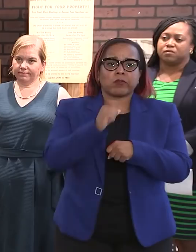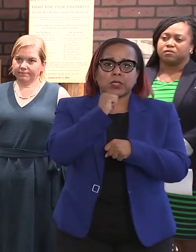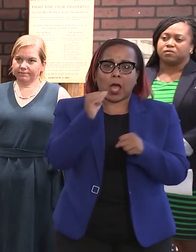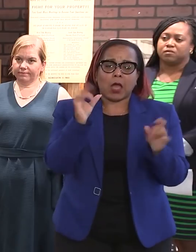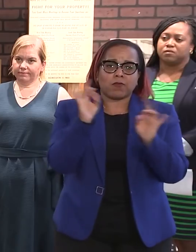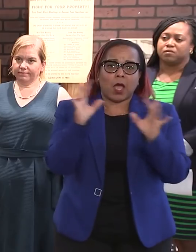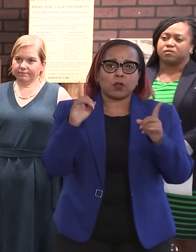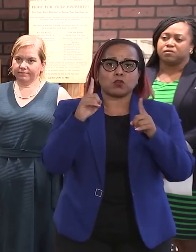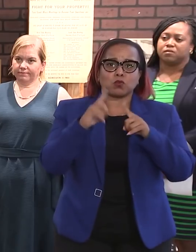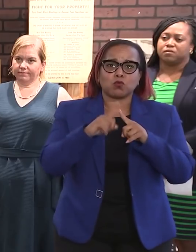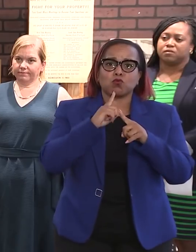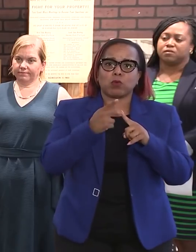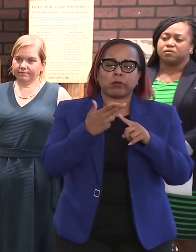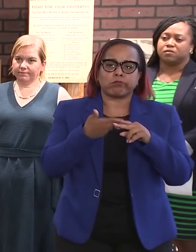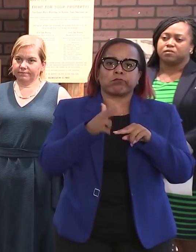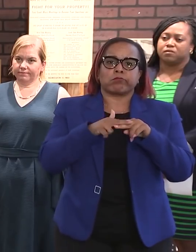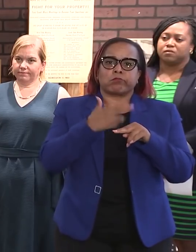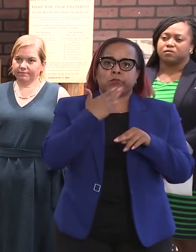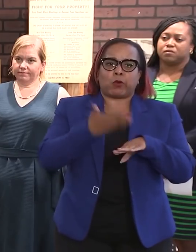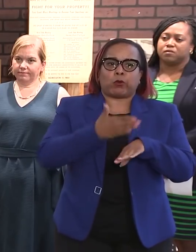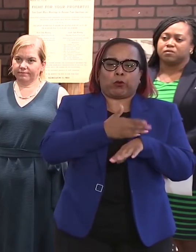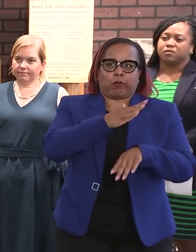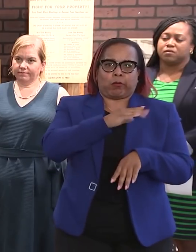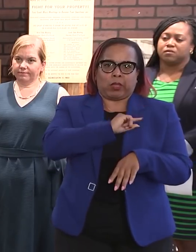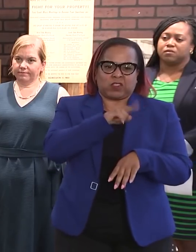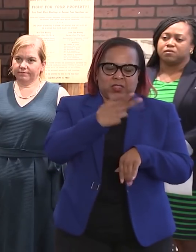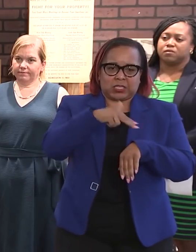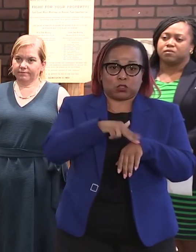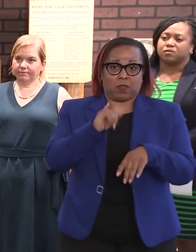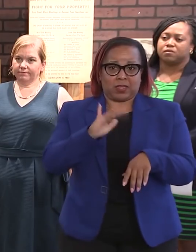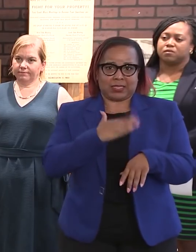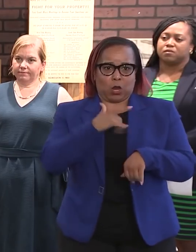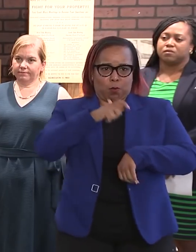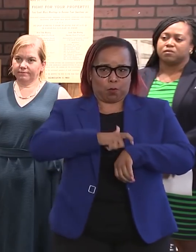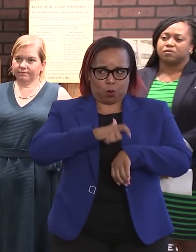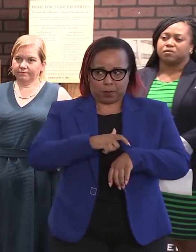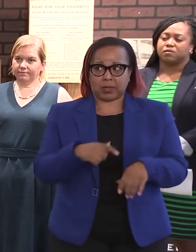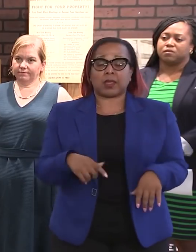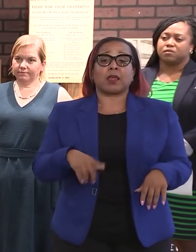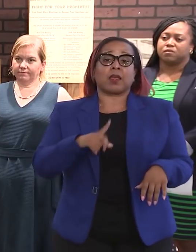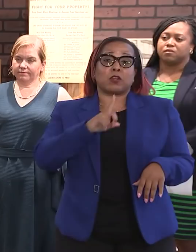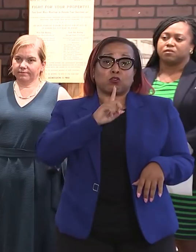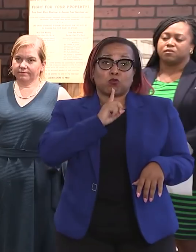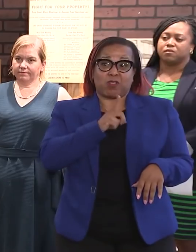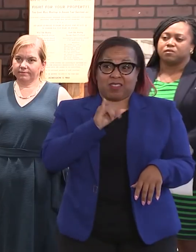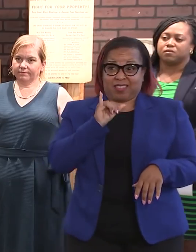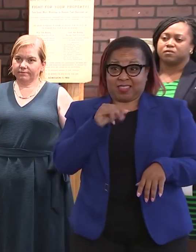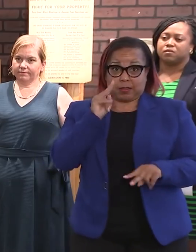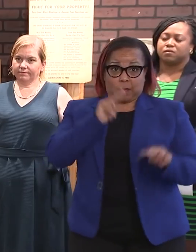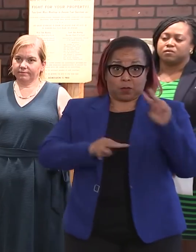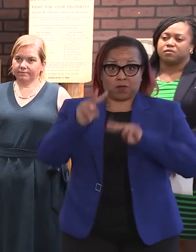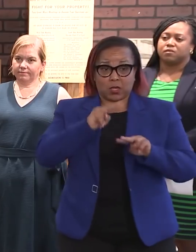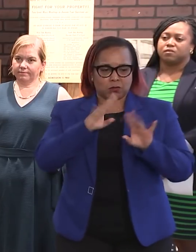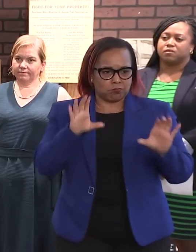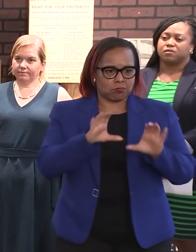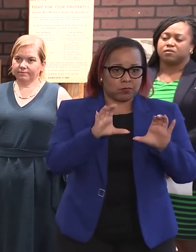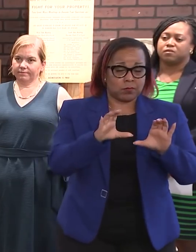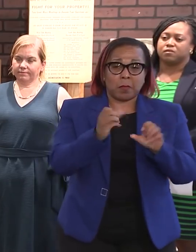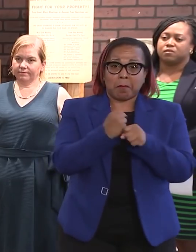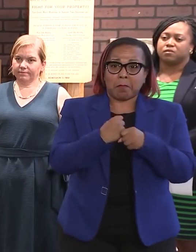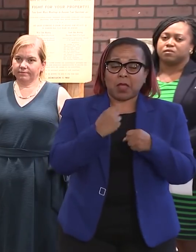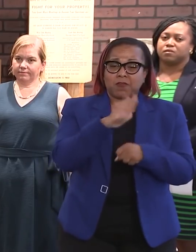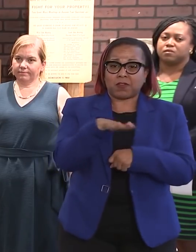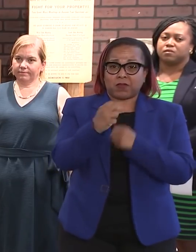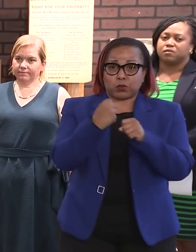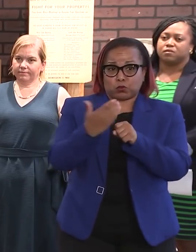nonviolence to raise the conscience of this nature. This is our moment to act on this observation made 55 years